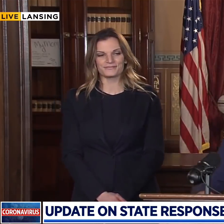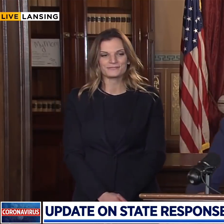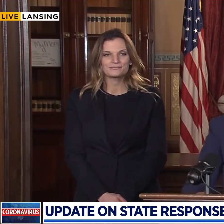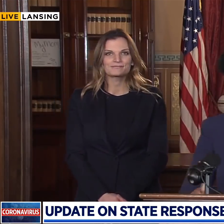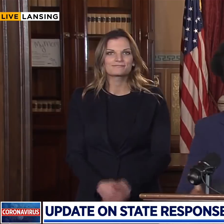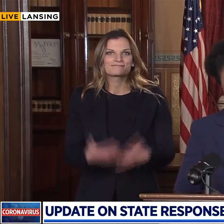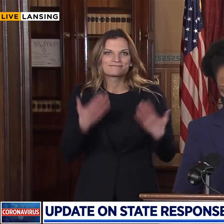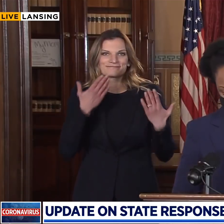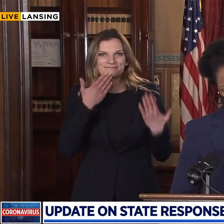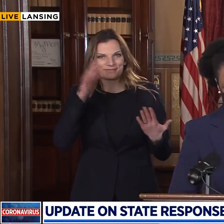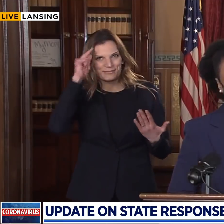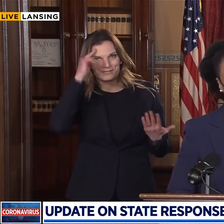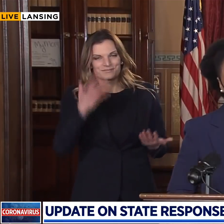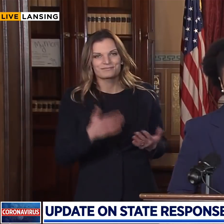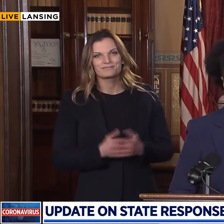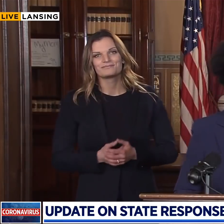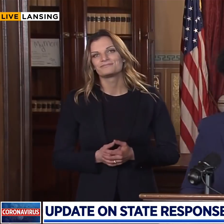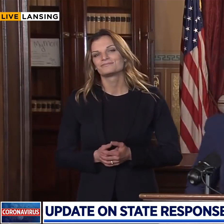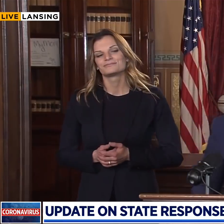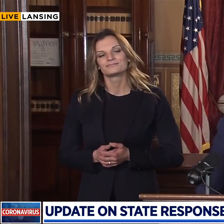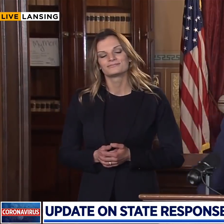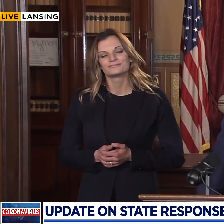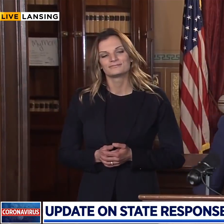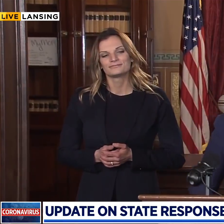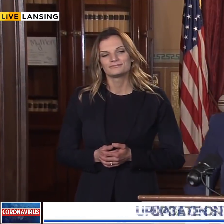Thank you, Governor. Good afternoon.